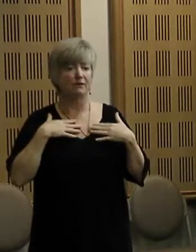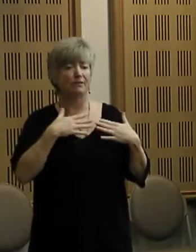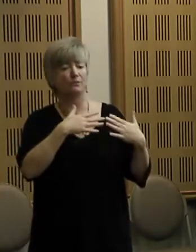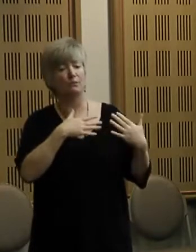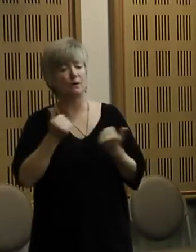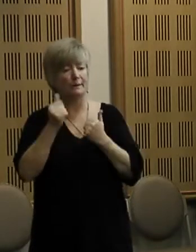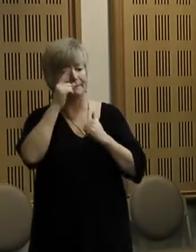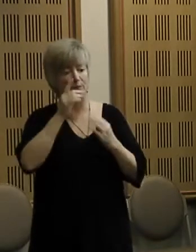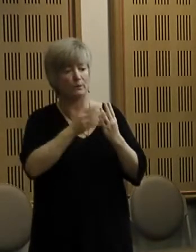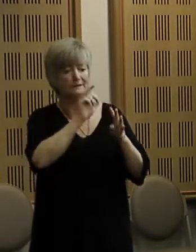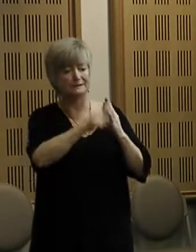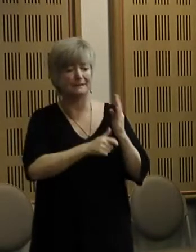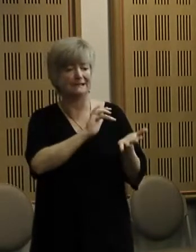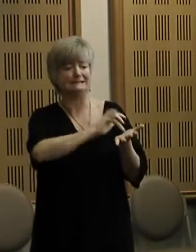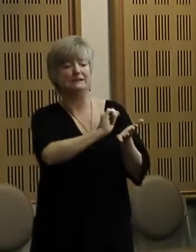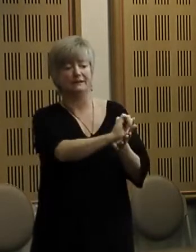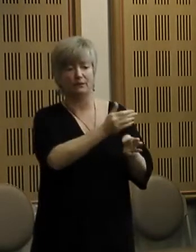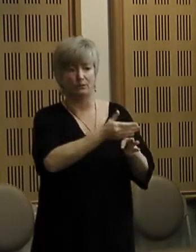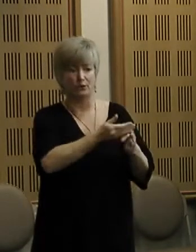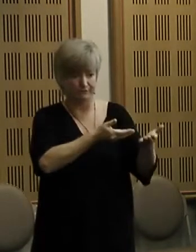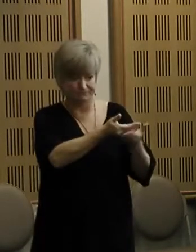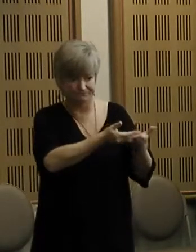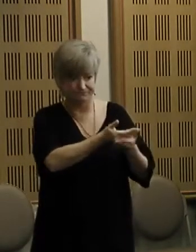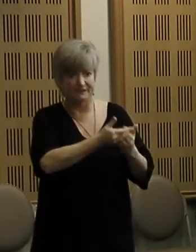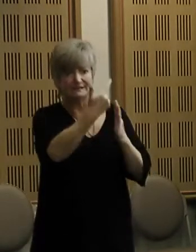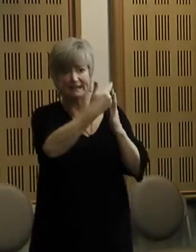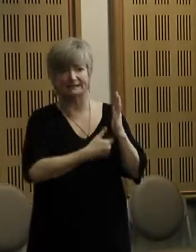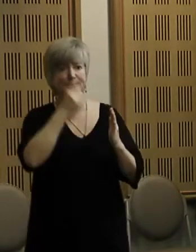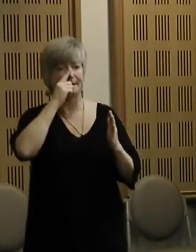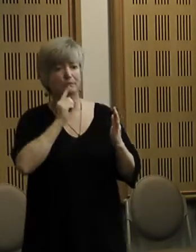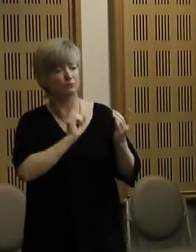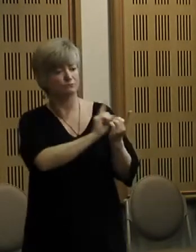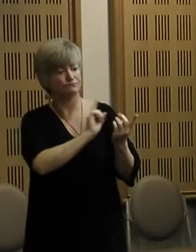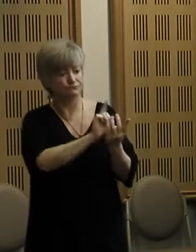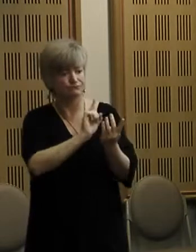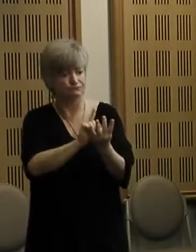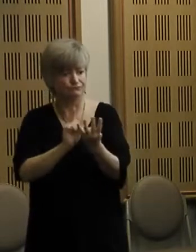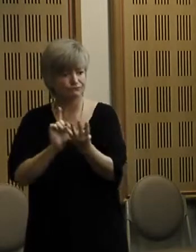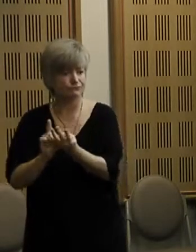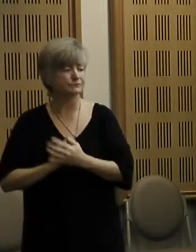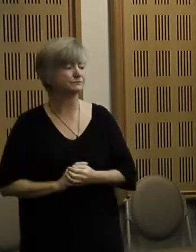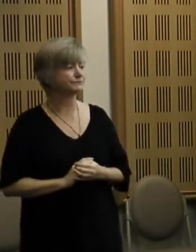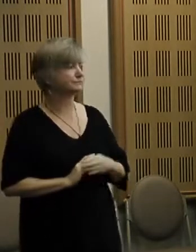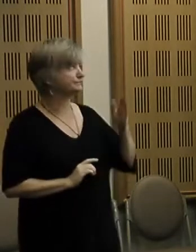people with a disability at the core of their work. So this is just a list here of the people we went out and consulted with,